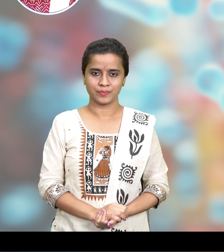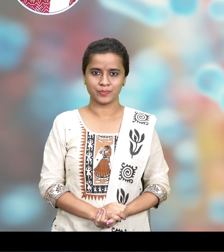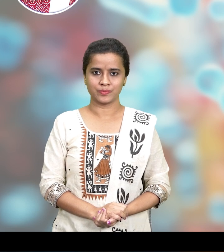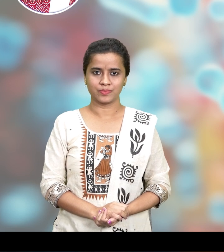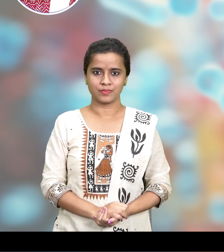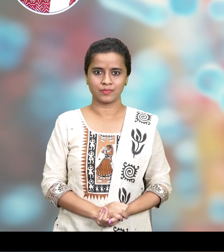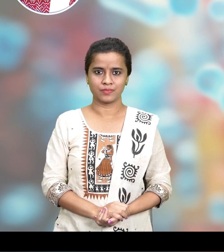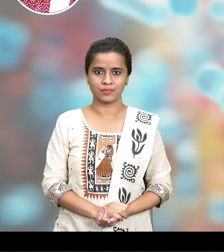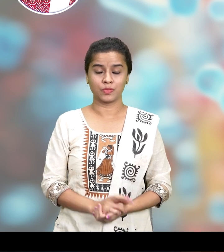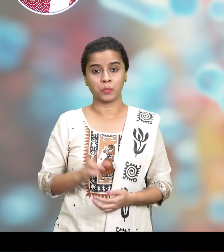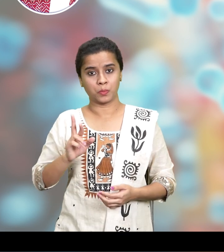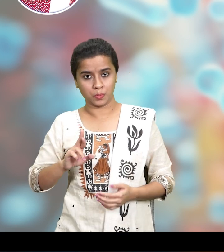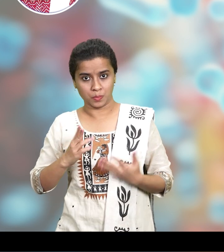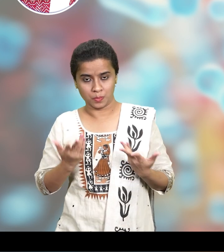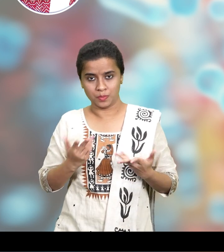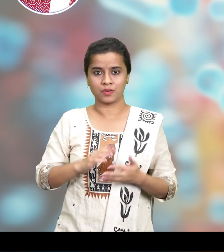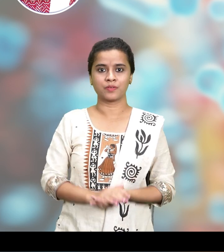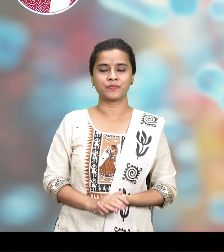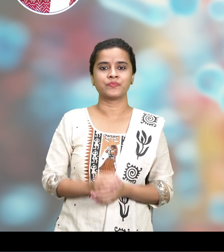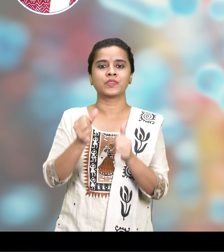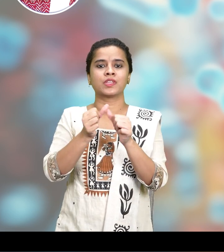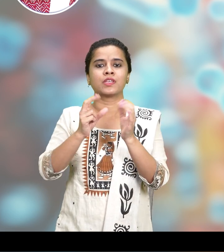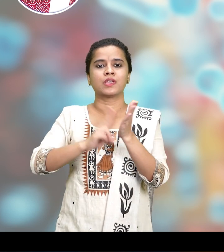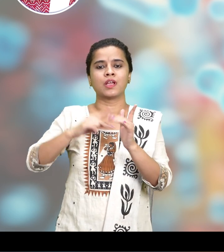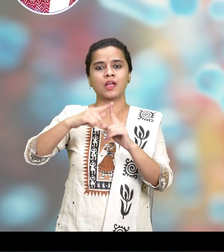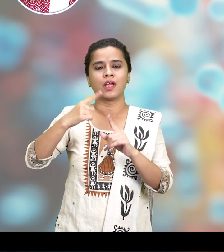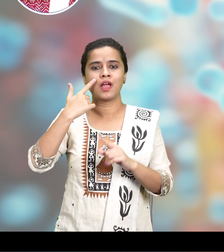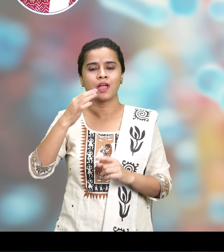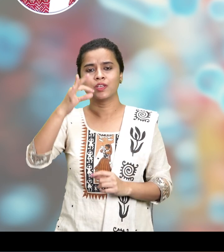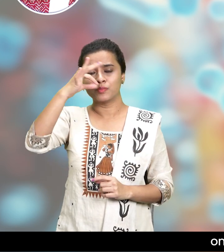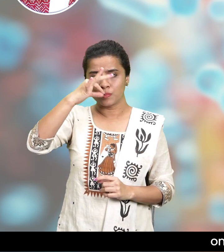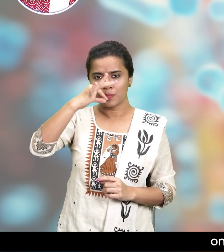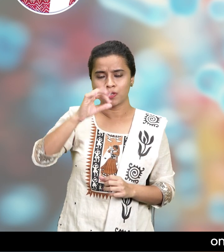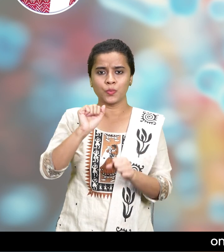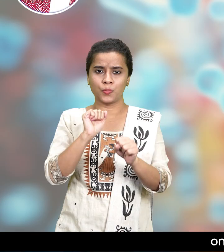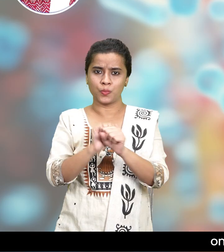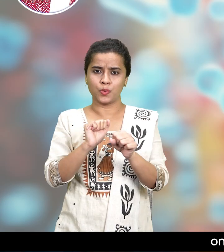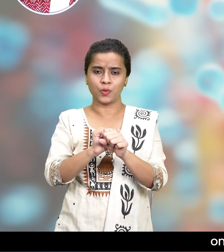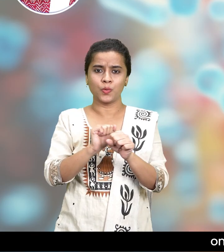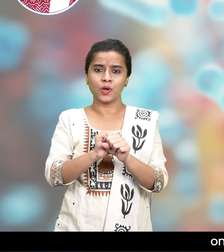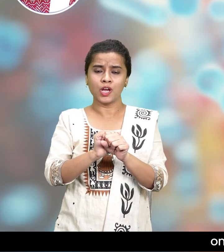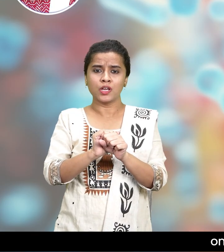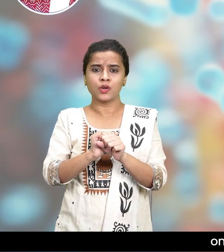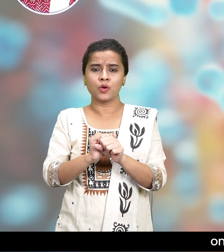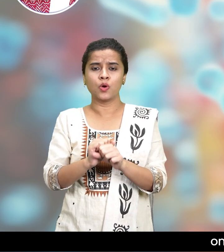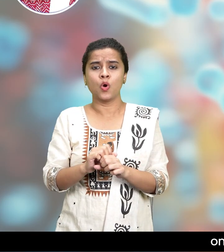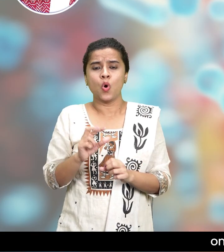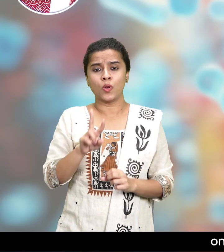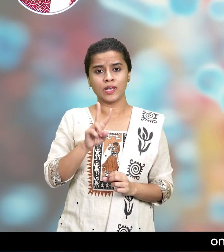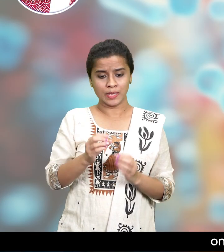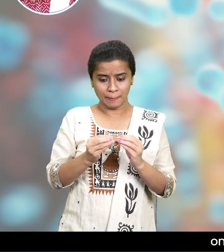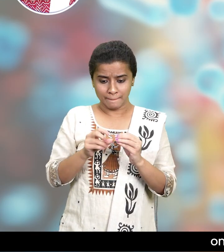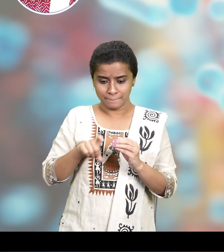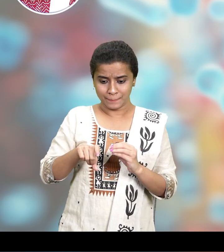Even then, the antibiotics will work only against the